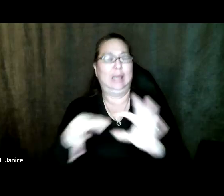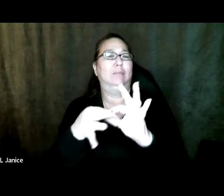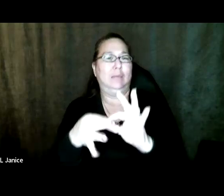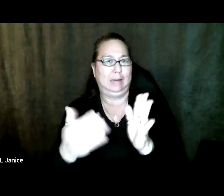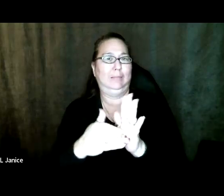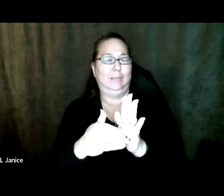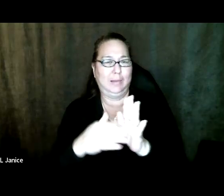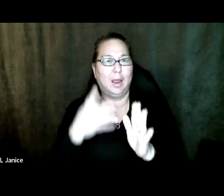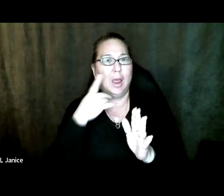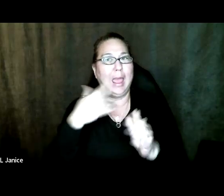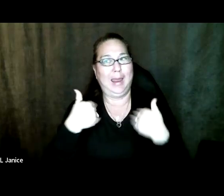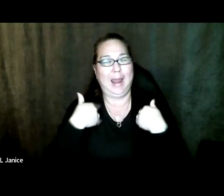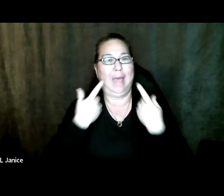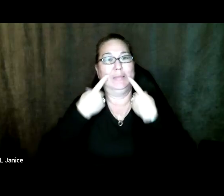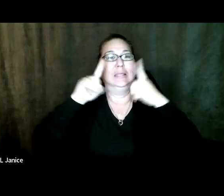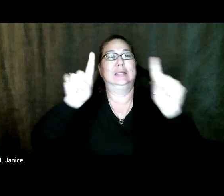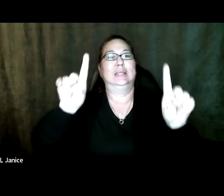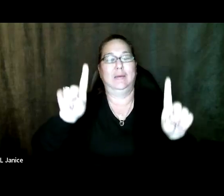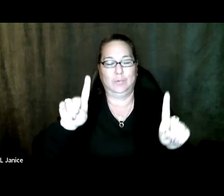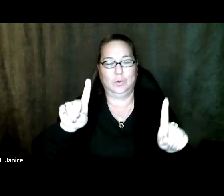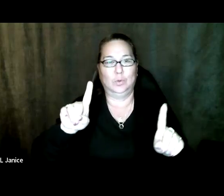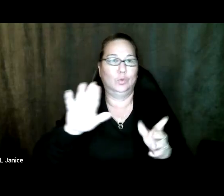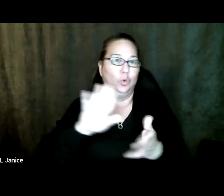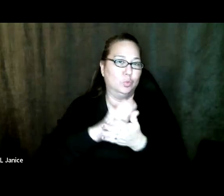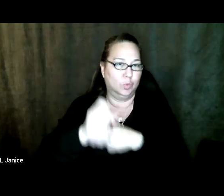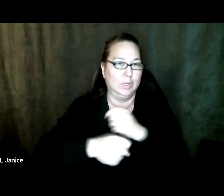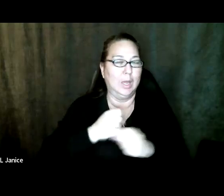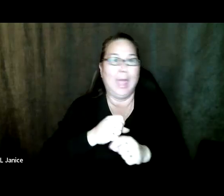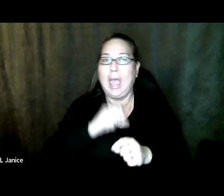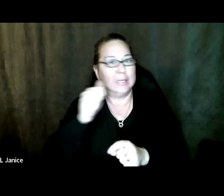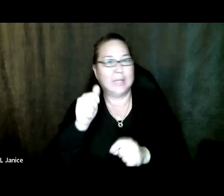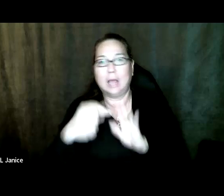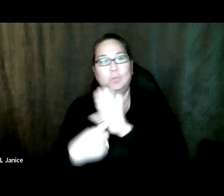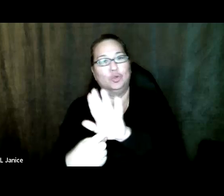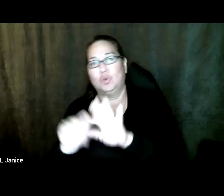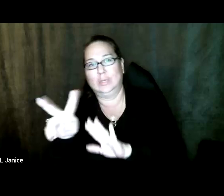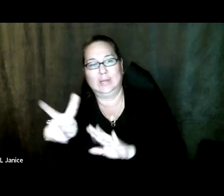a successful school year. The retreat will not be broadcast, but will be open to the public.